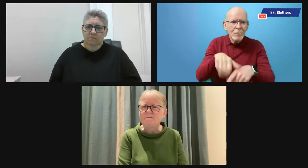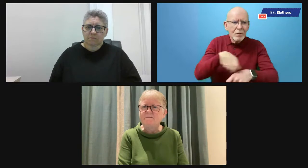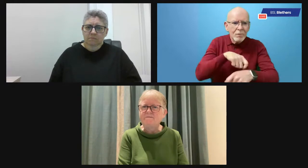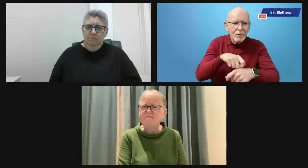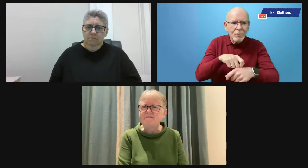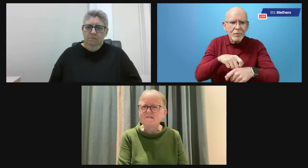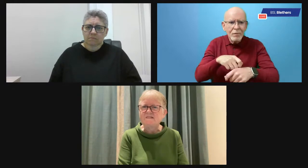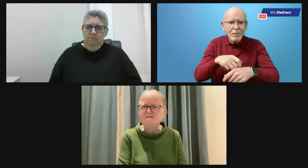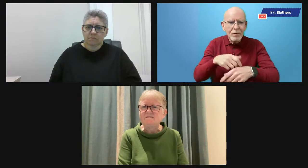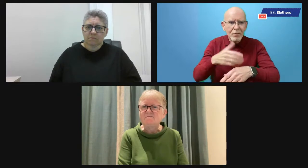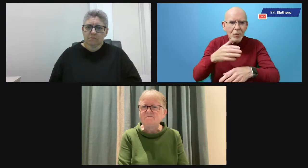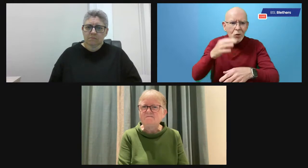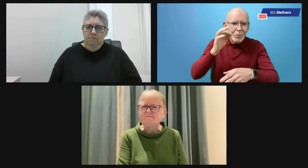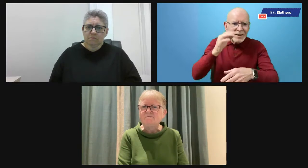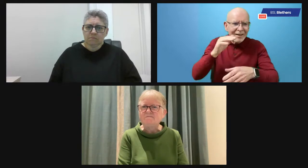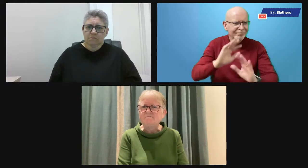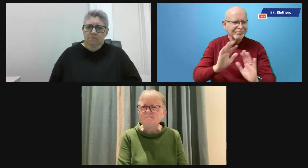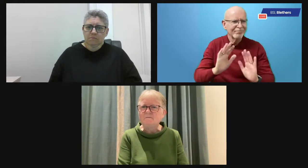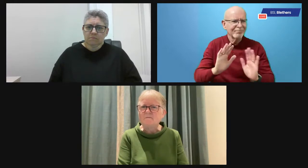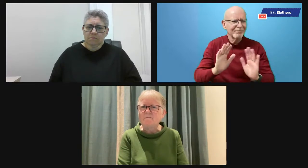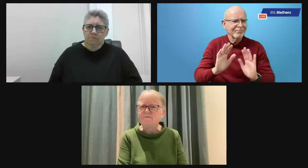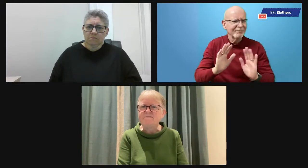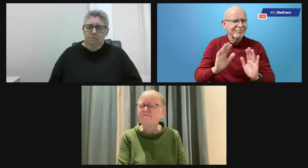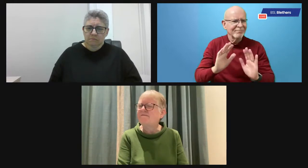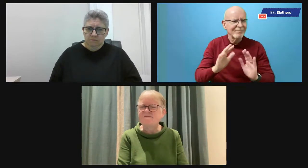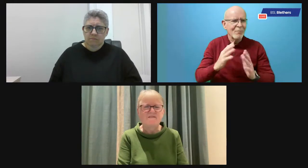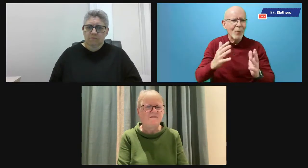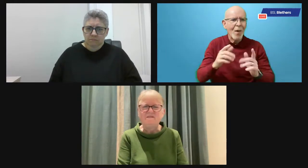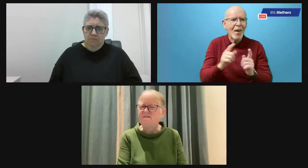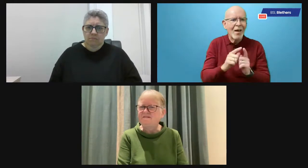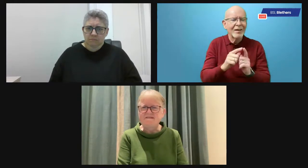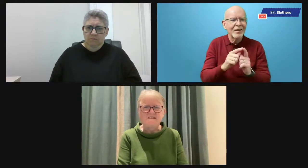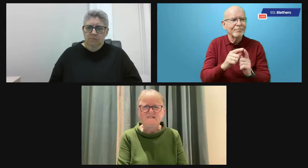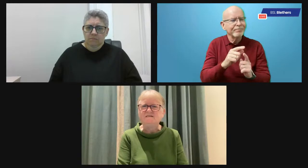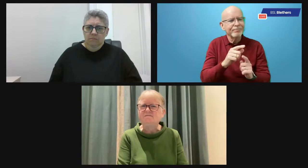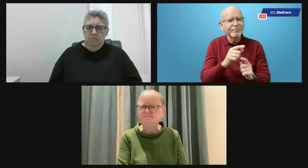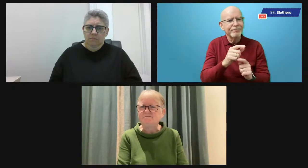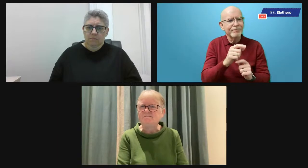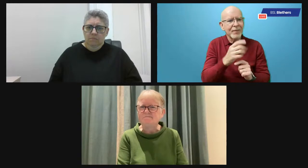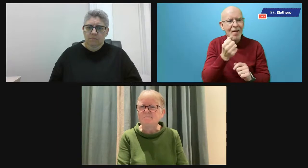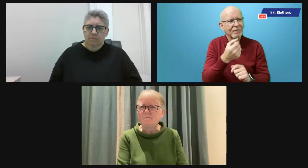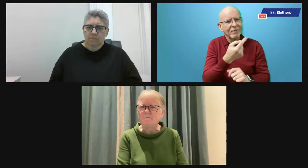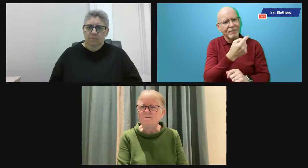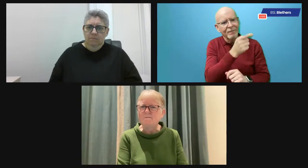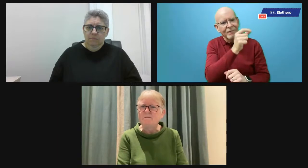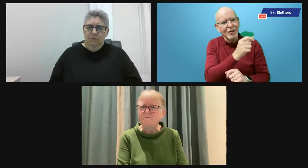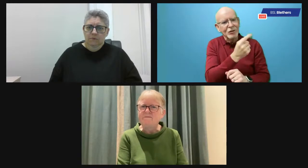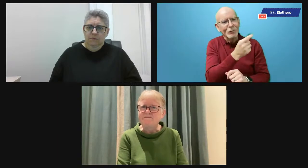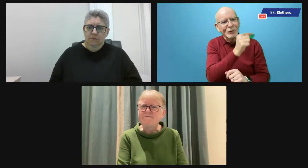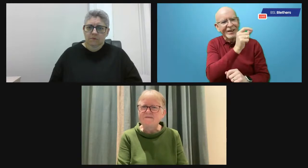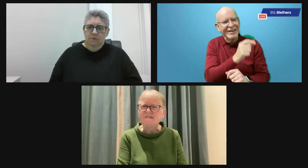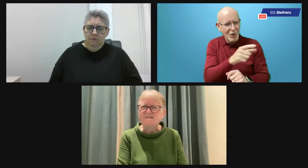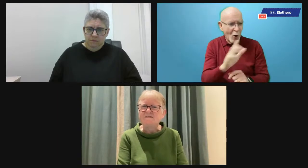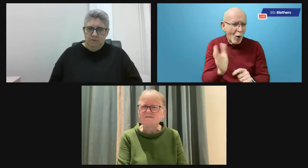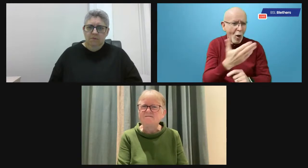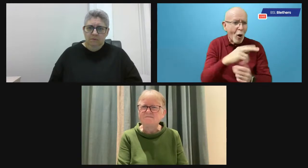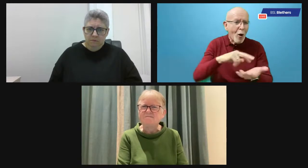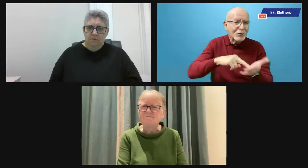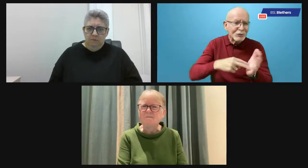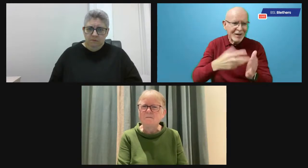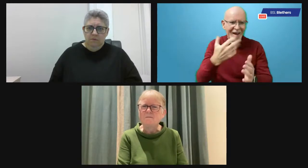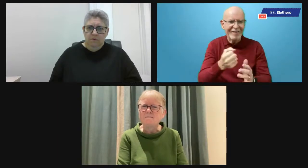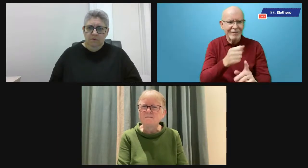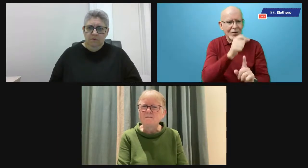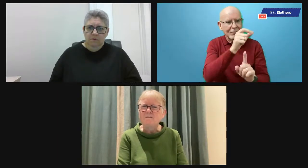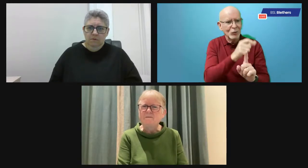Okay, well, in simple terms, being the chair, it doesn't mean you're sort of like getting your hands dirty and getting involved